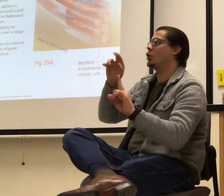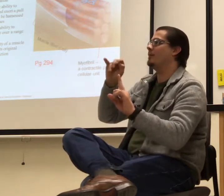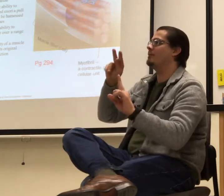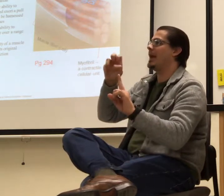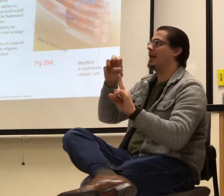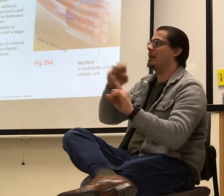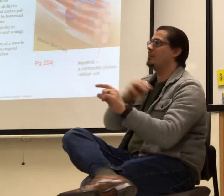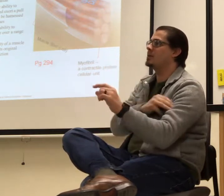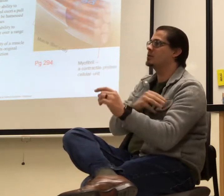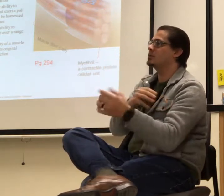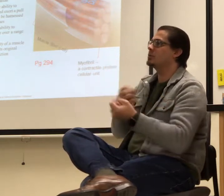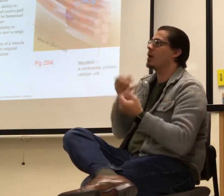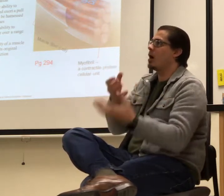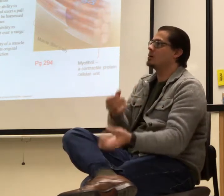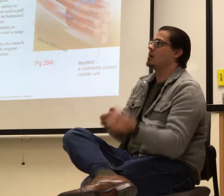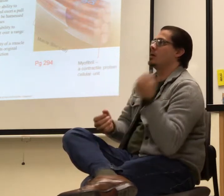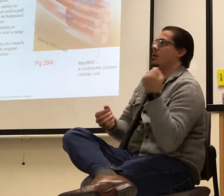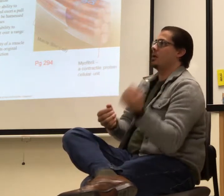contract.